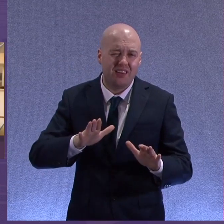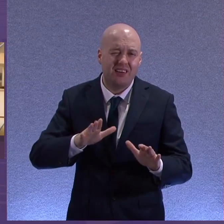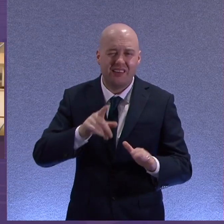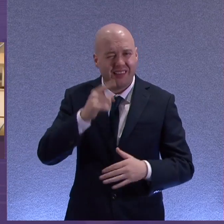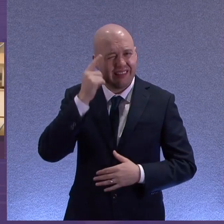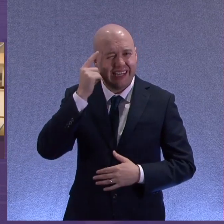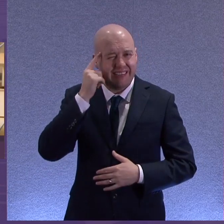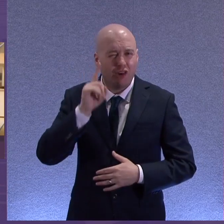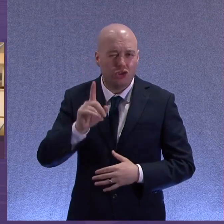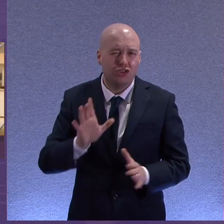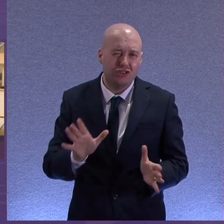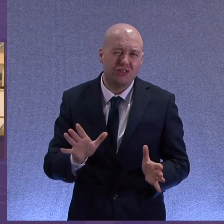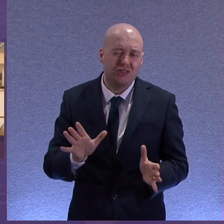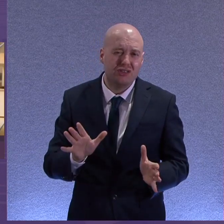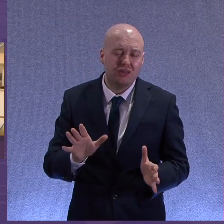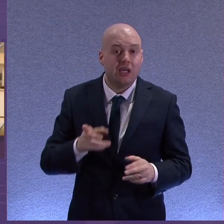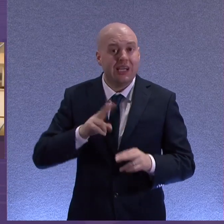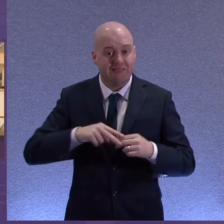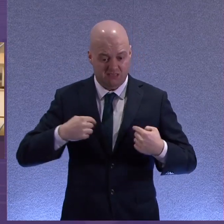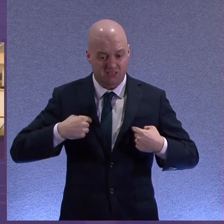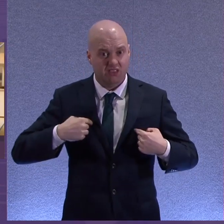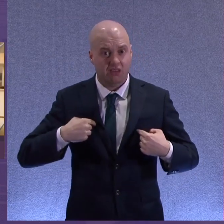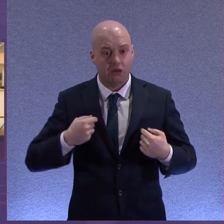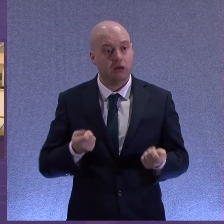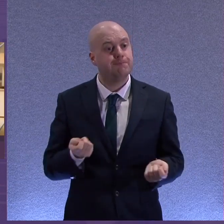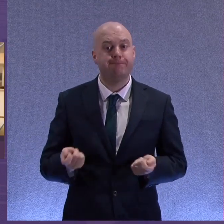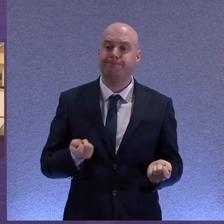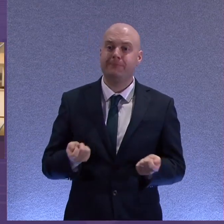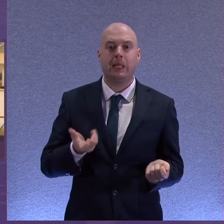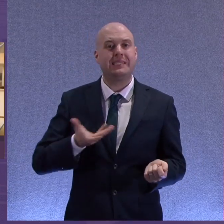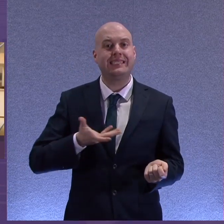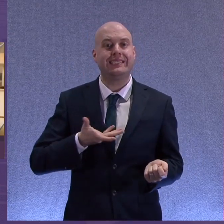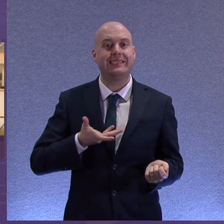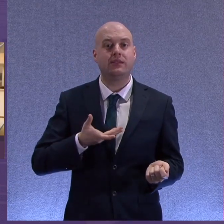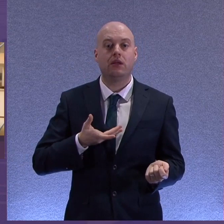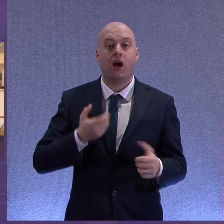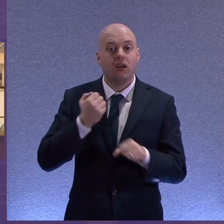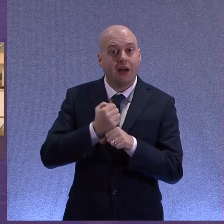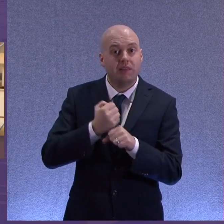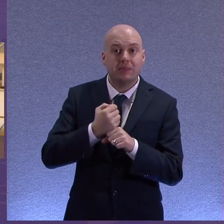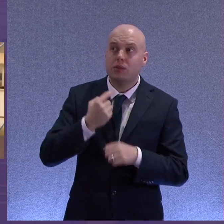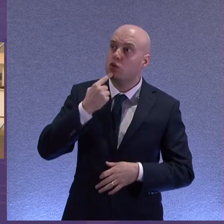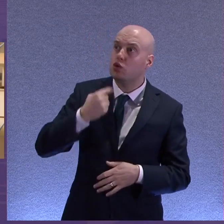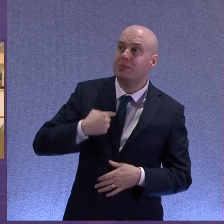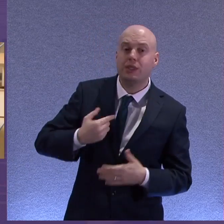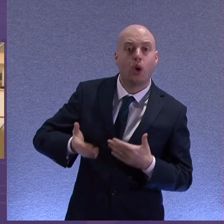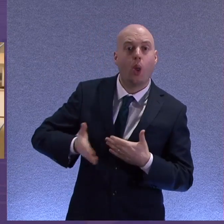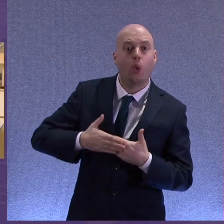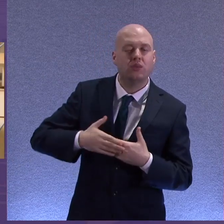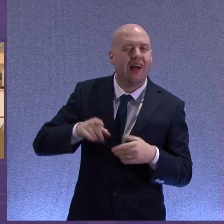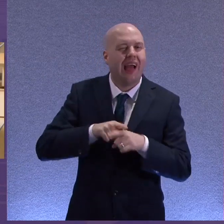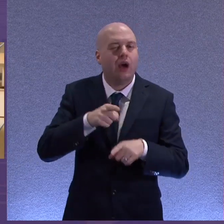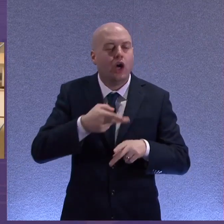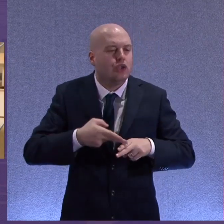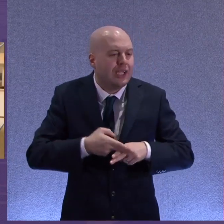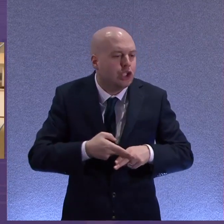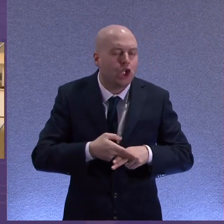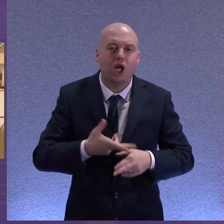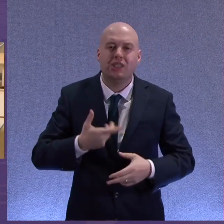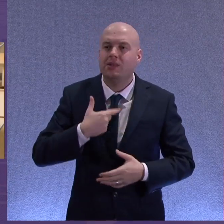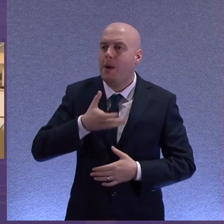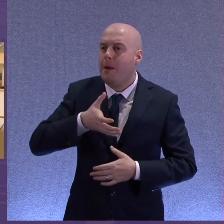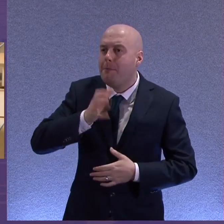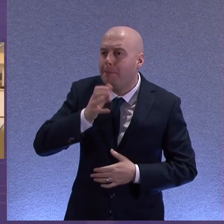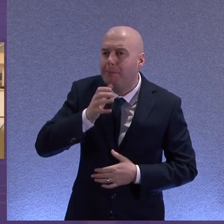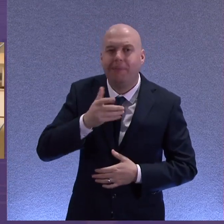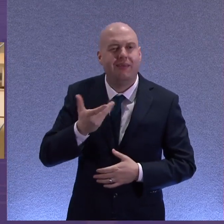a business of the type that has already been told to close, so pubs, restaurants, now non-essential retail, then